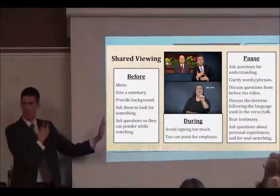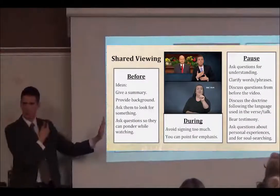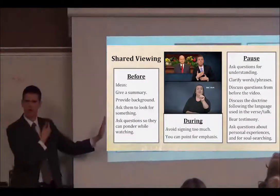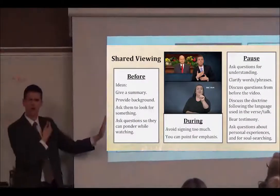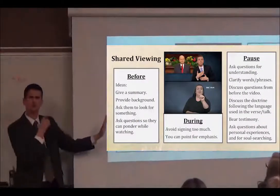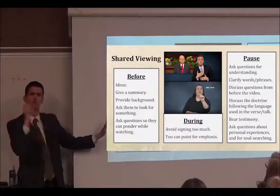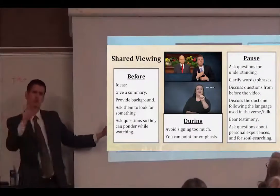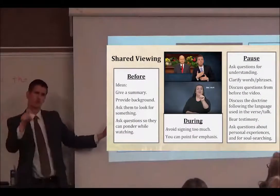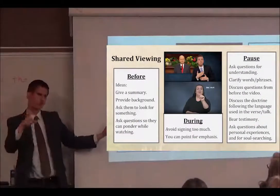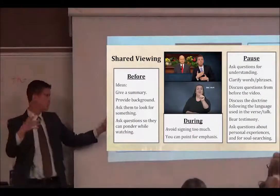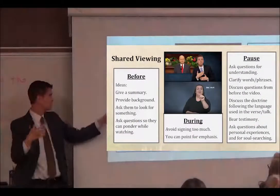Before,